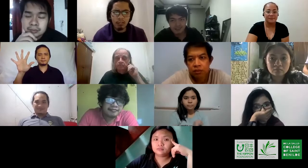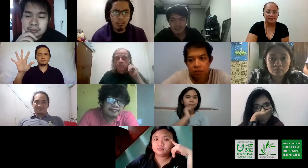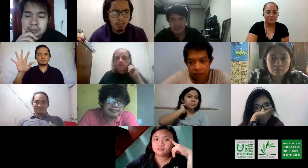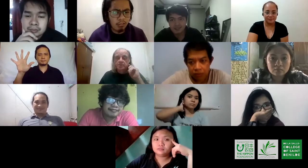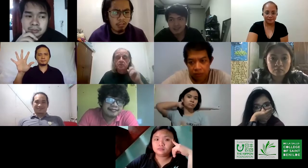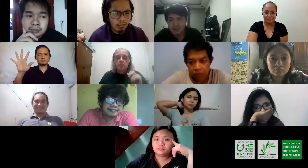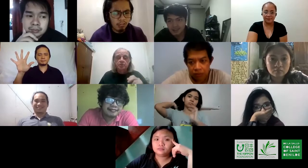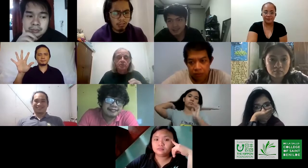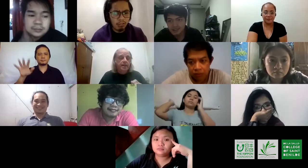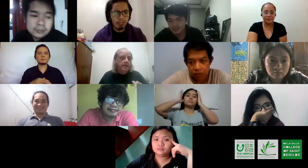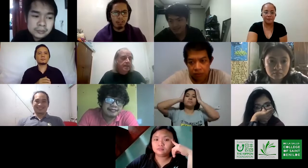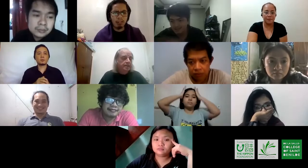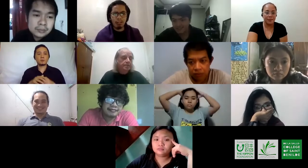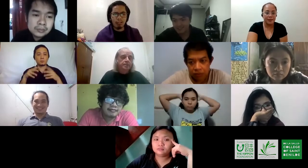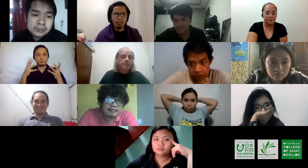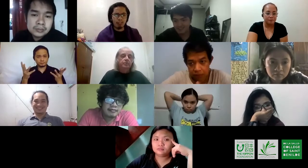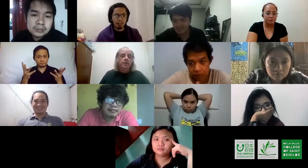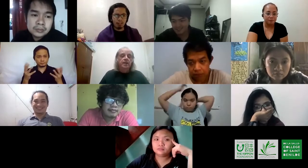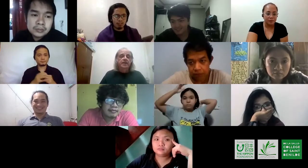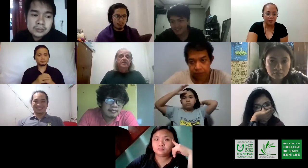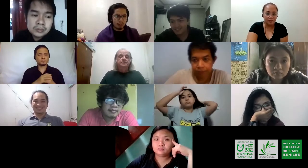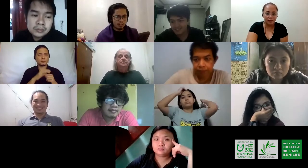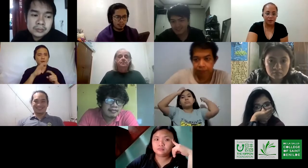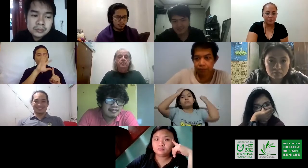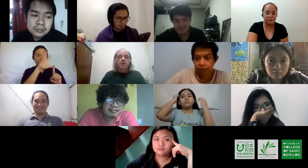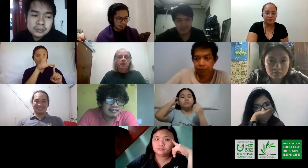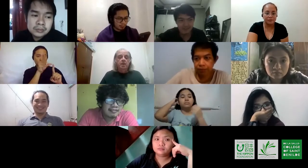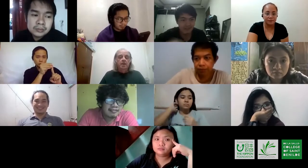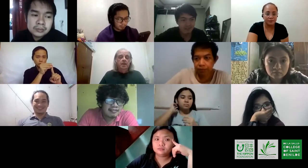So, is culture and identity related?